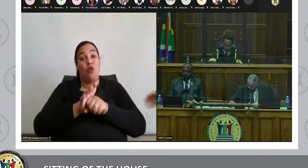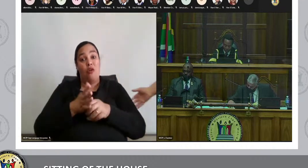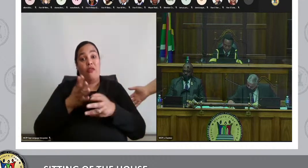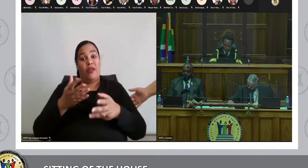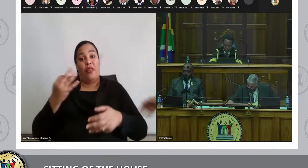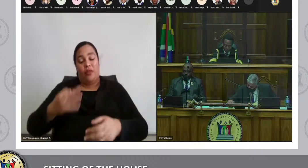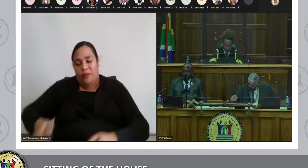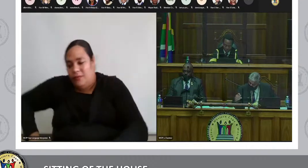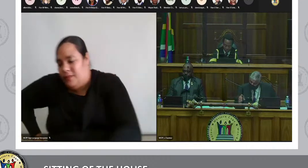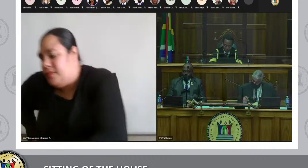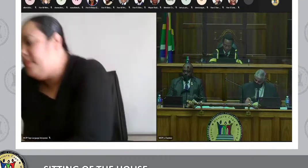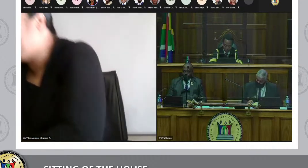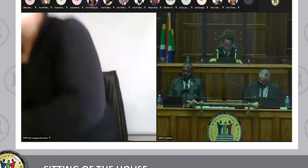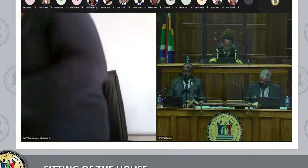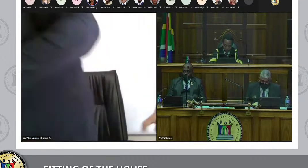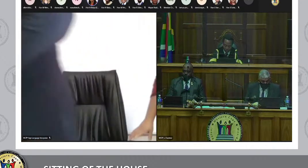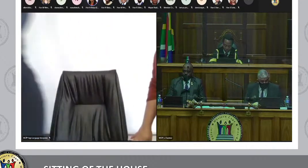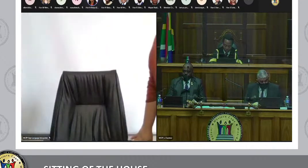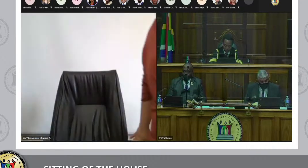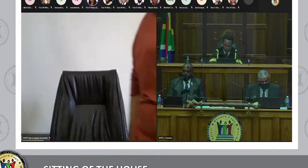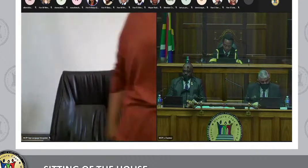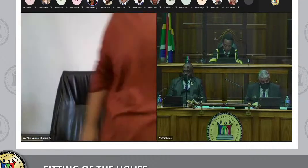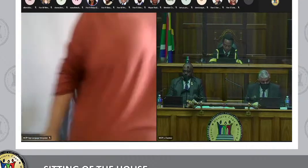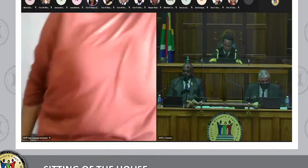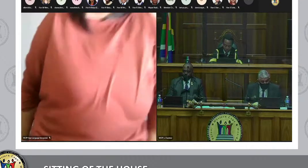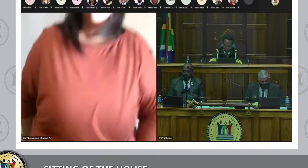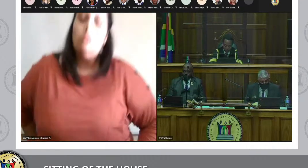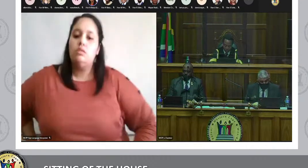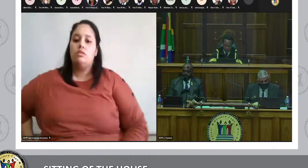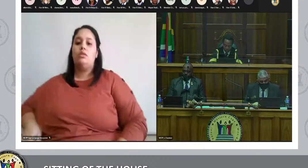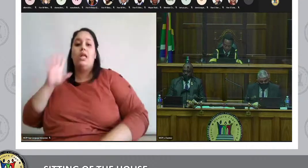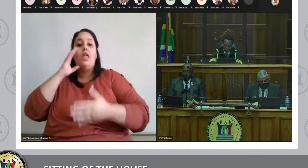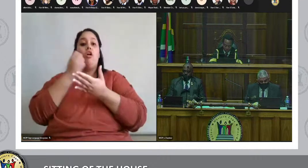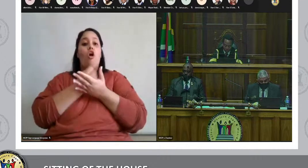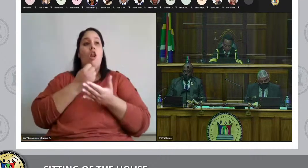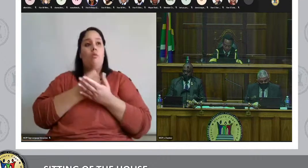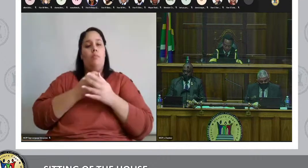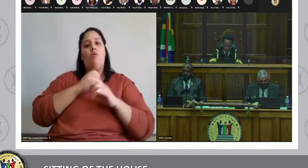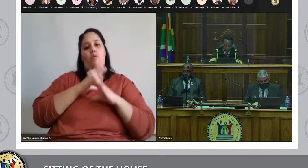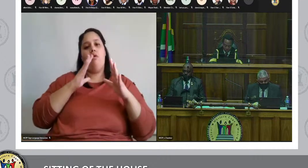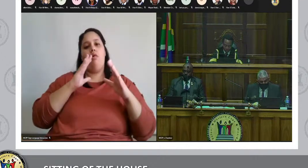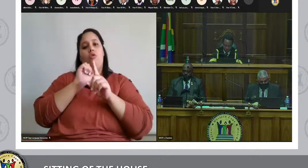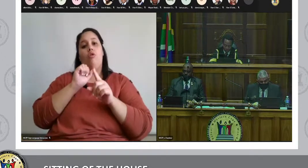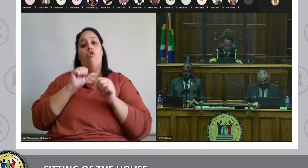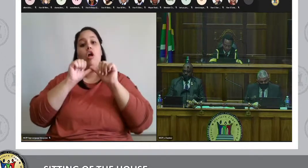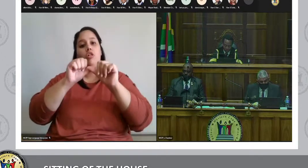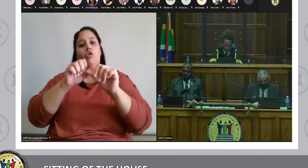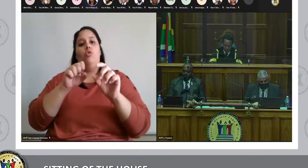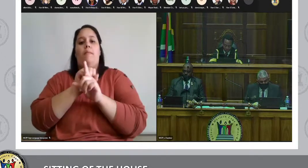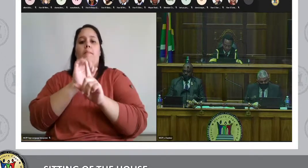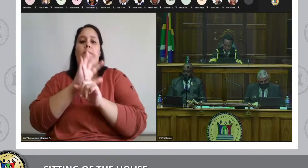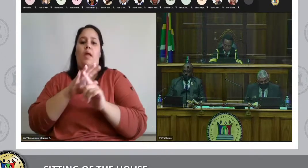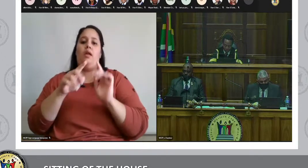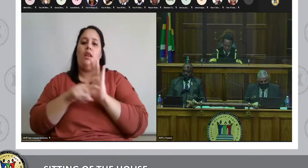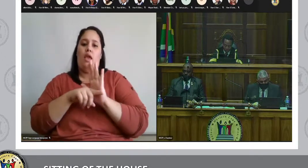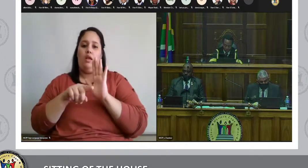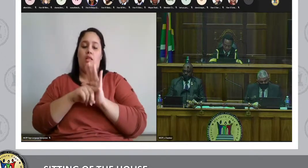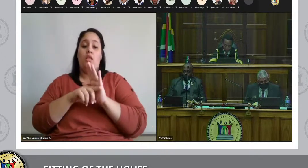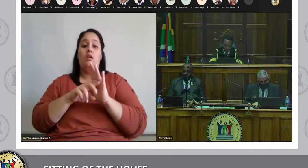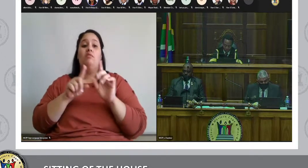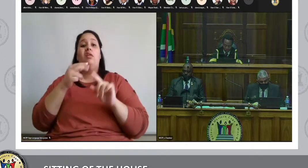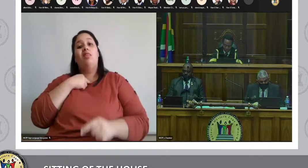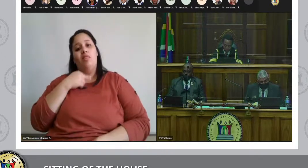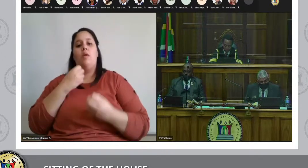third wave right at the door, the economy will continue to be affected negatively, and unfortunately, more people